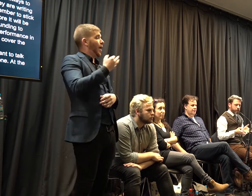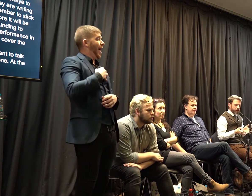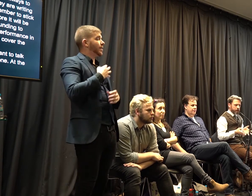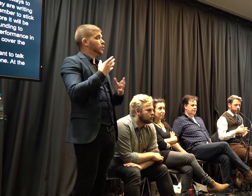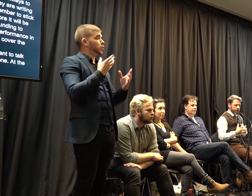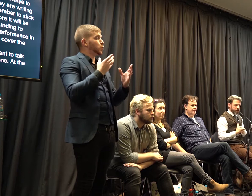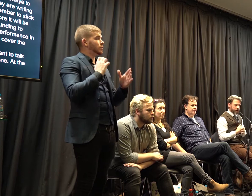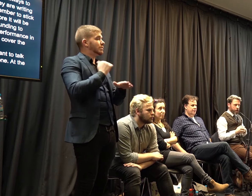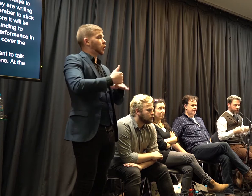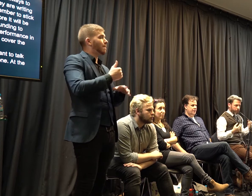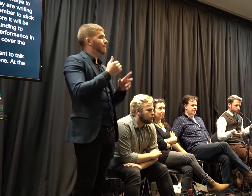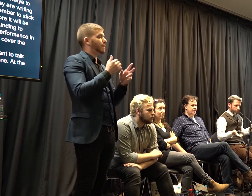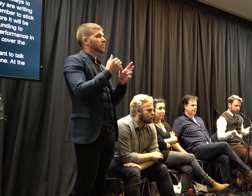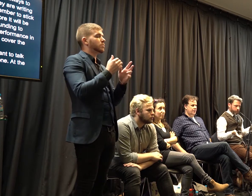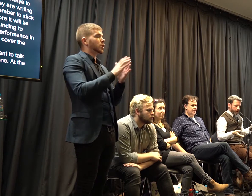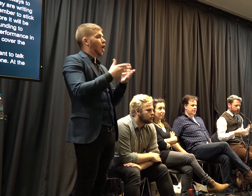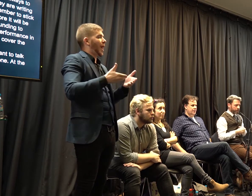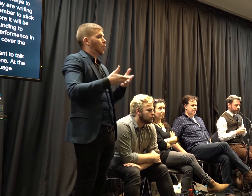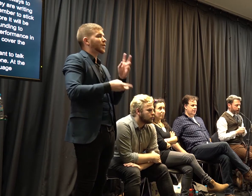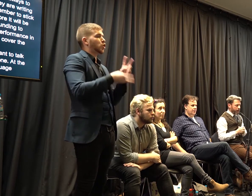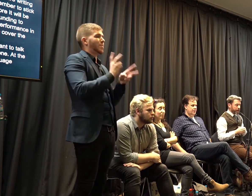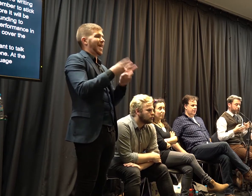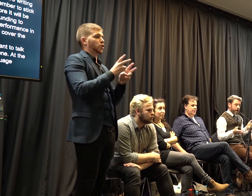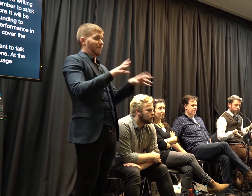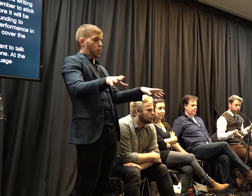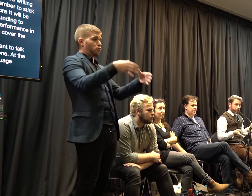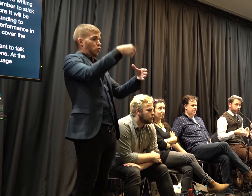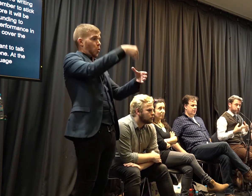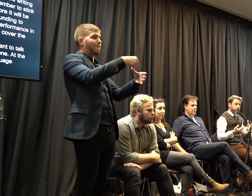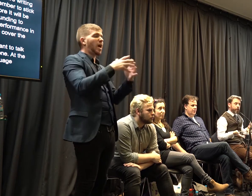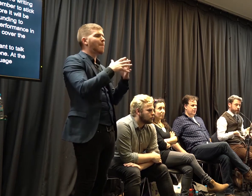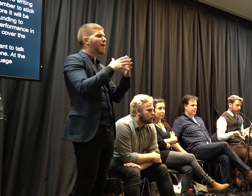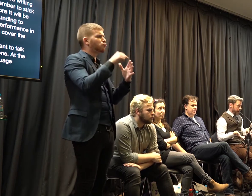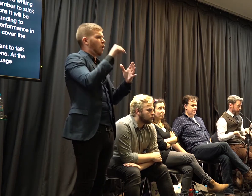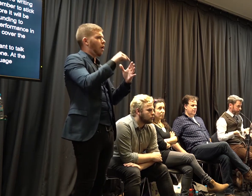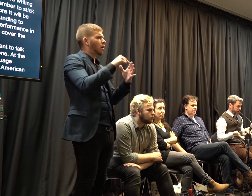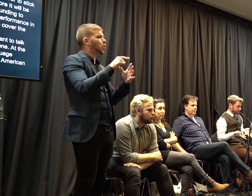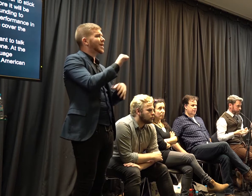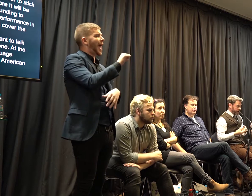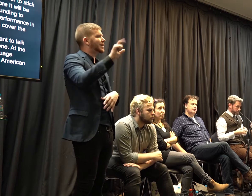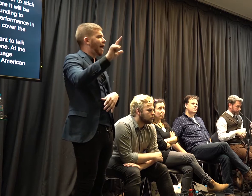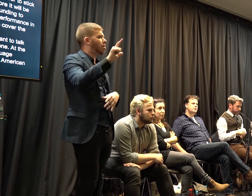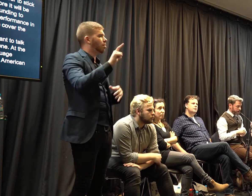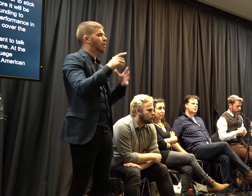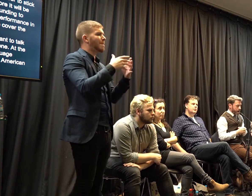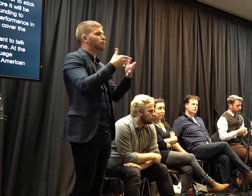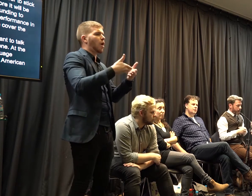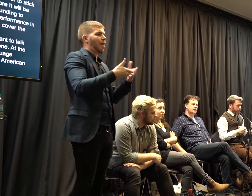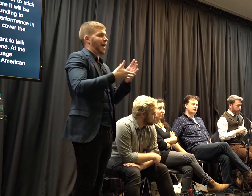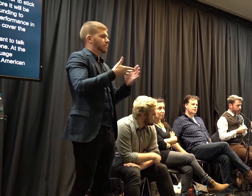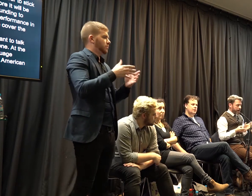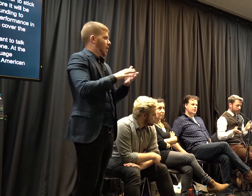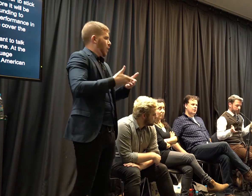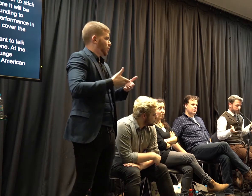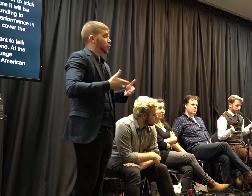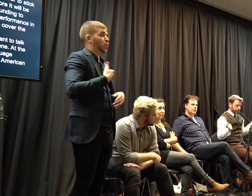sign language interpretation for a group, and they were an American group, so it was American Sign Language which we were asked to